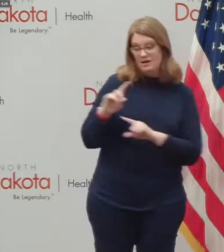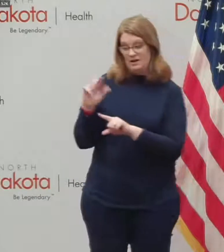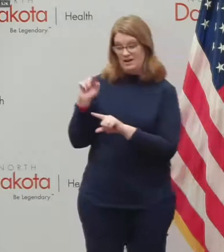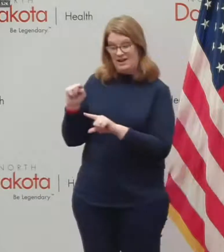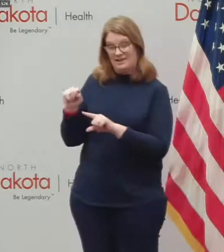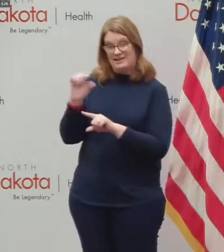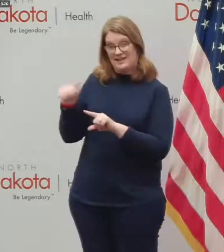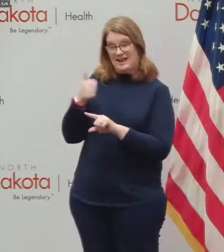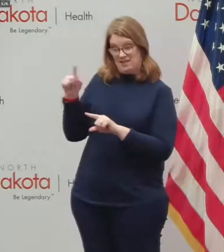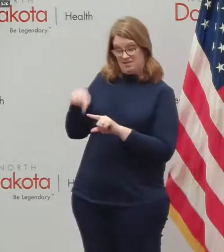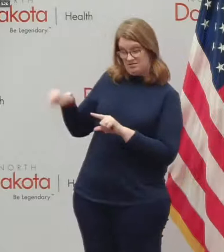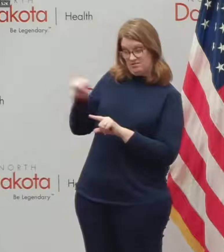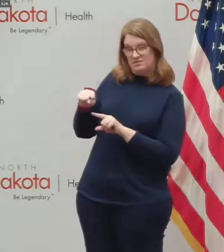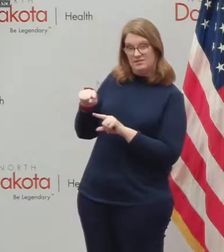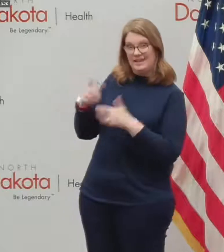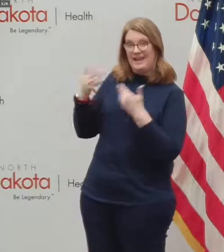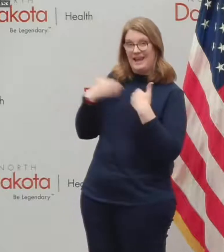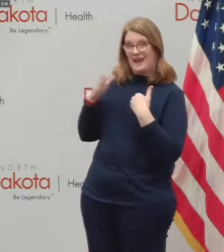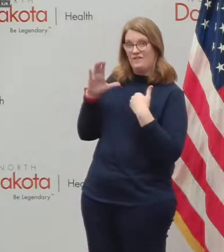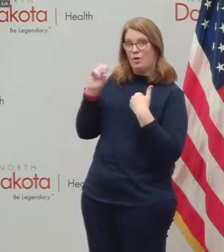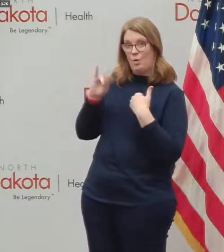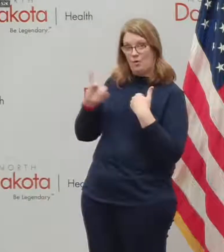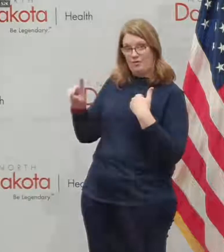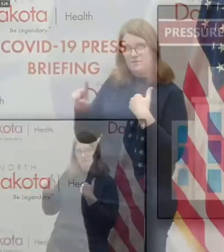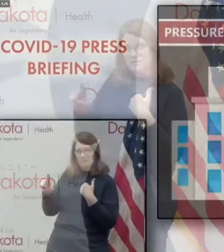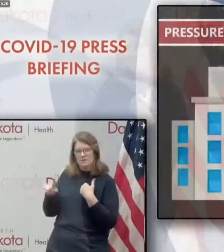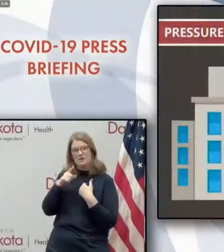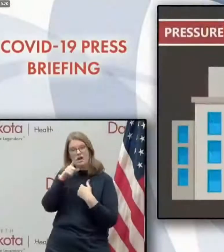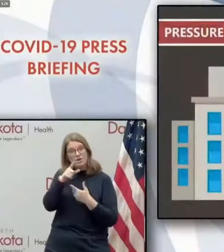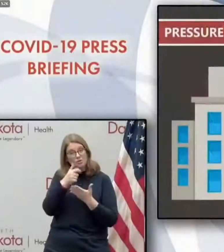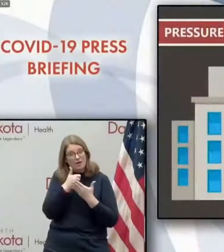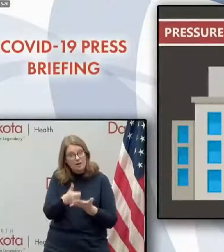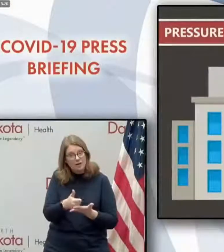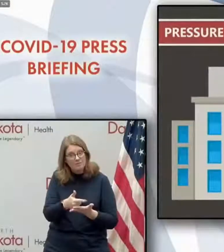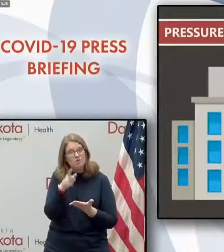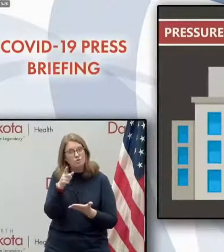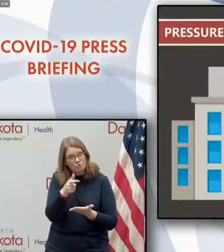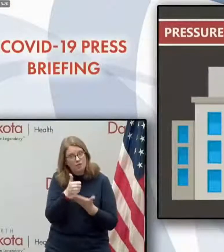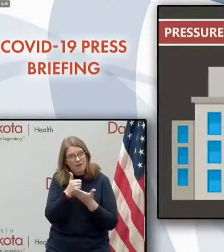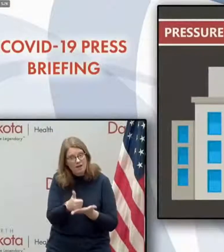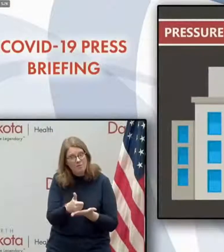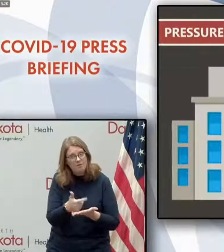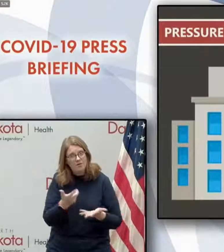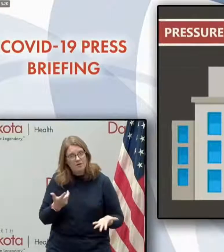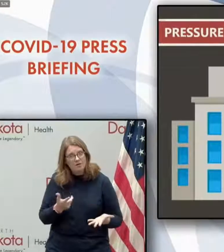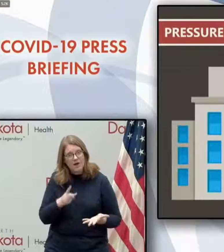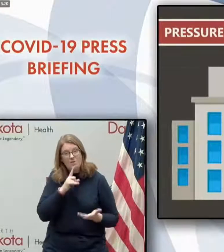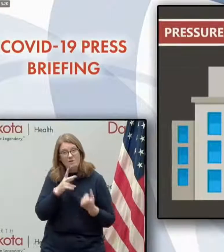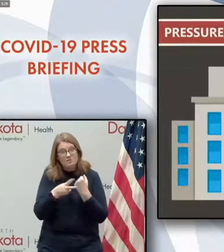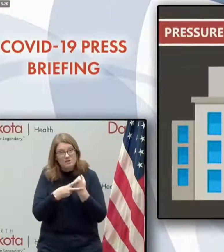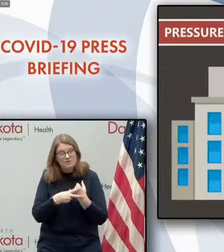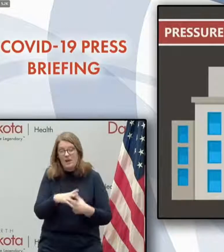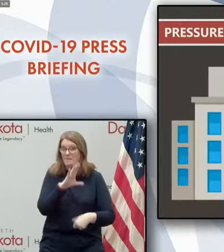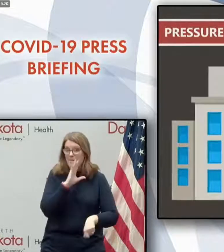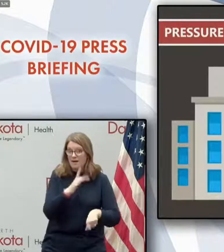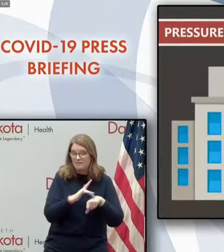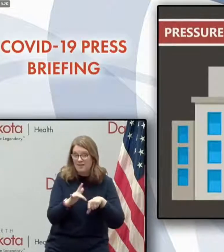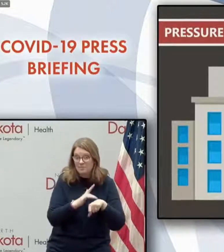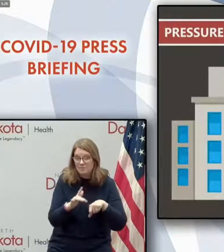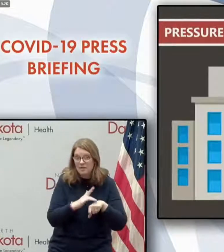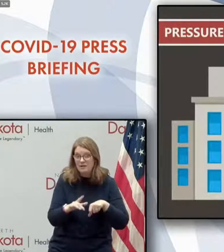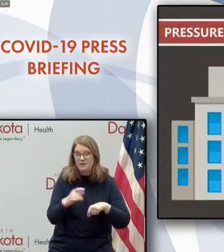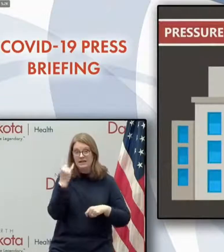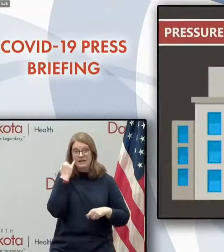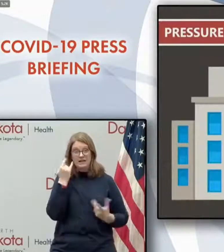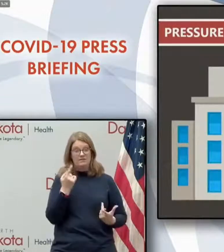to or with COVID, and you can make a difference, and you can make a difference in preserving that capacity, in whether it's